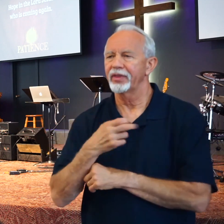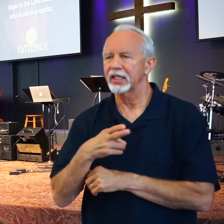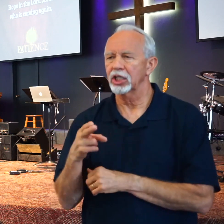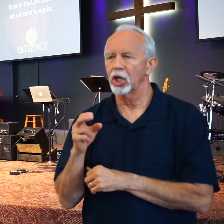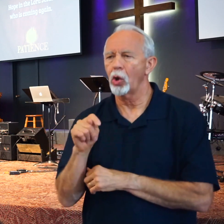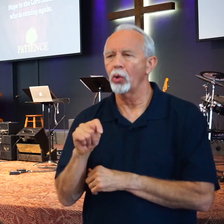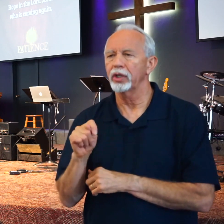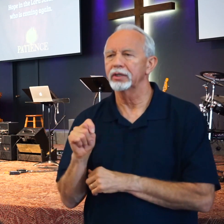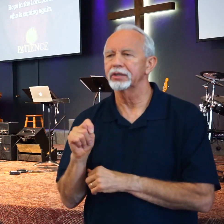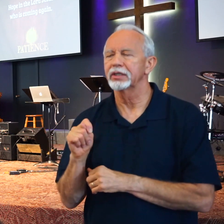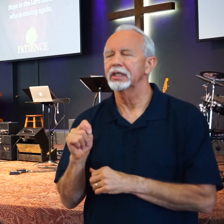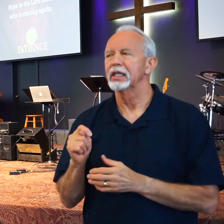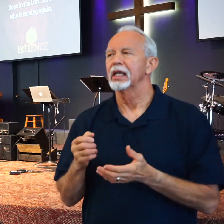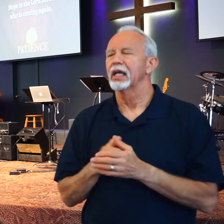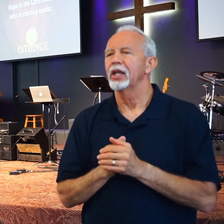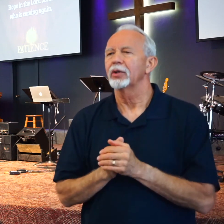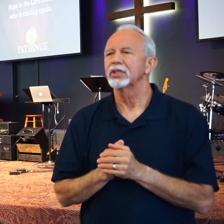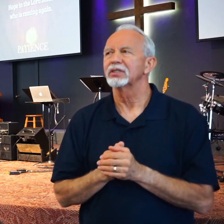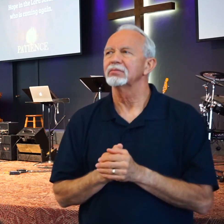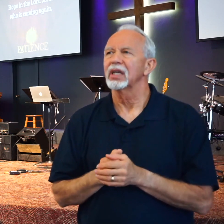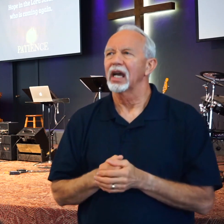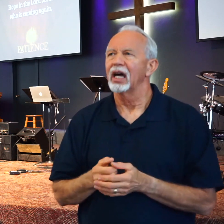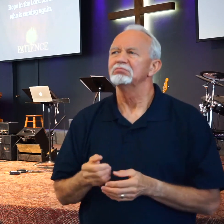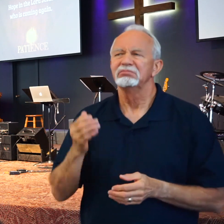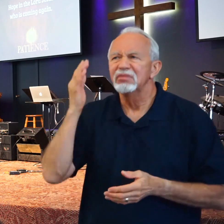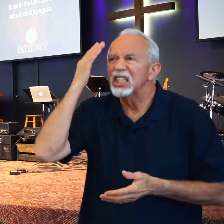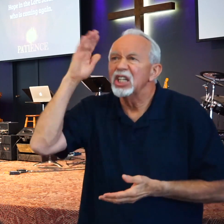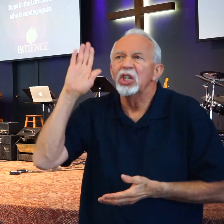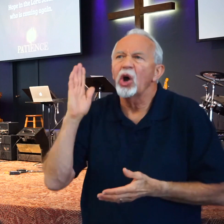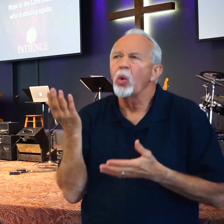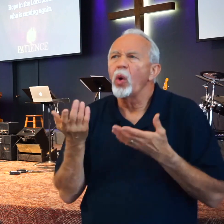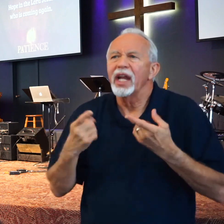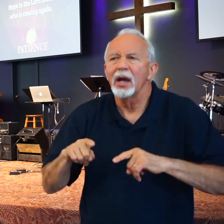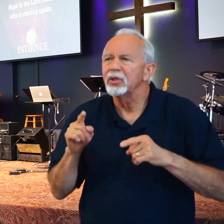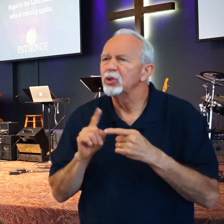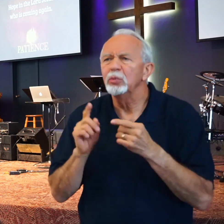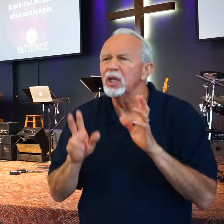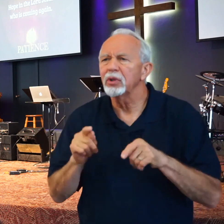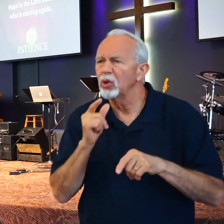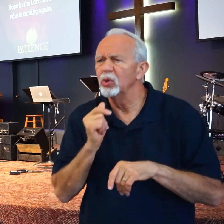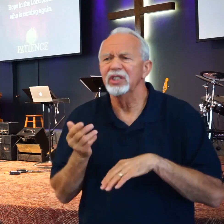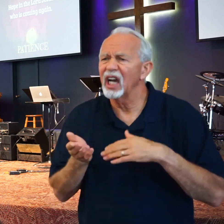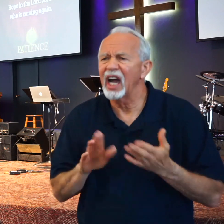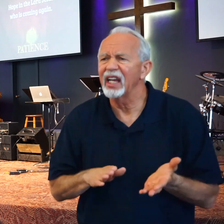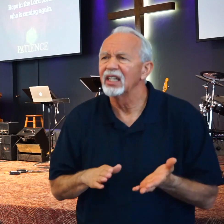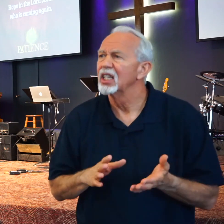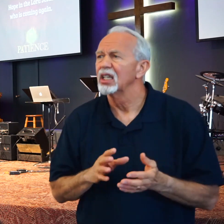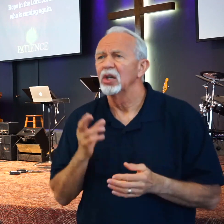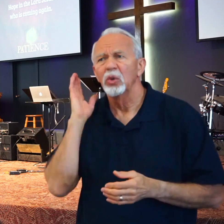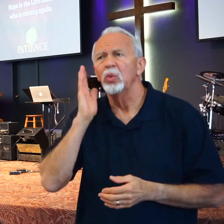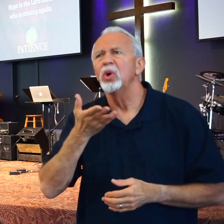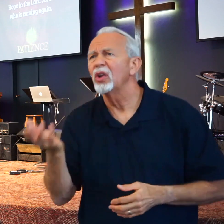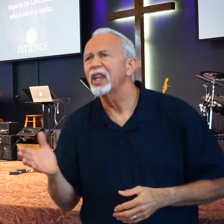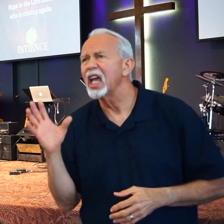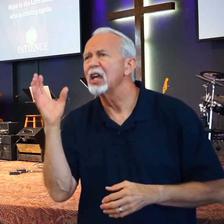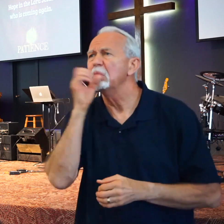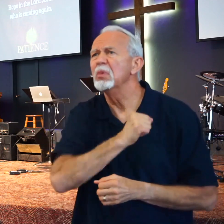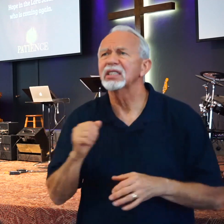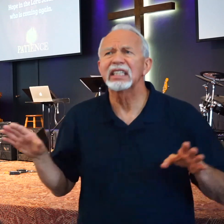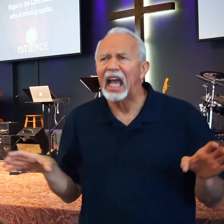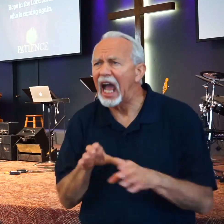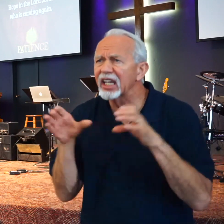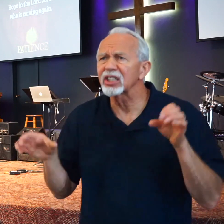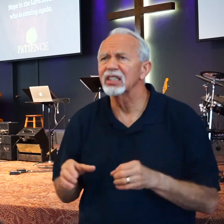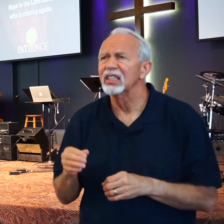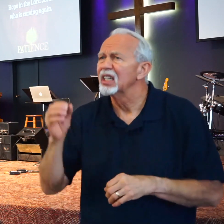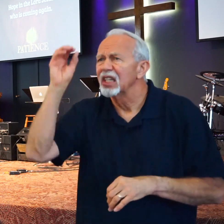was uncertainty about the experience of the dead through the end times. Will they miss out on the action? Will they be unaware